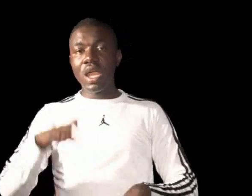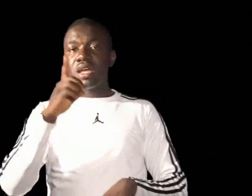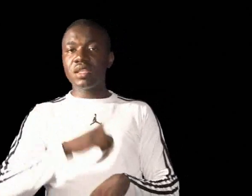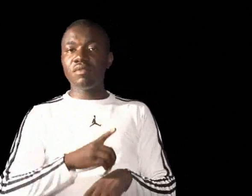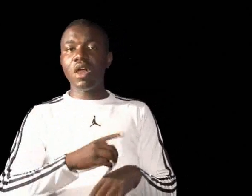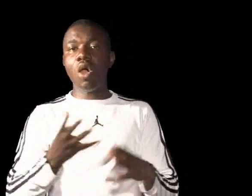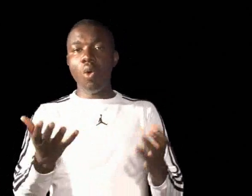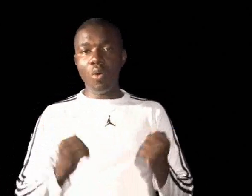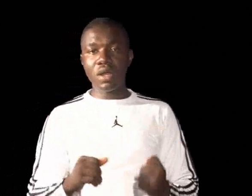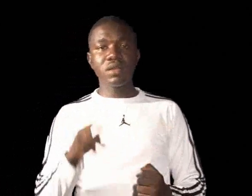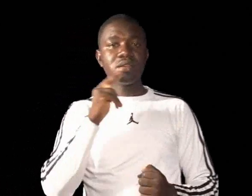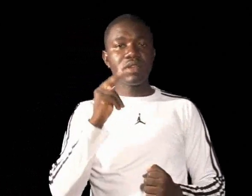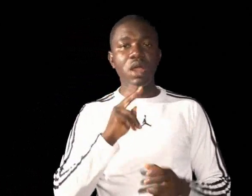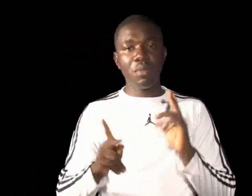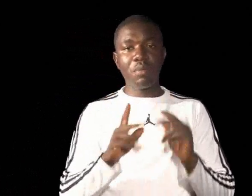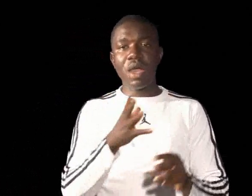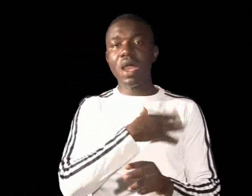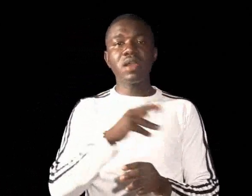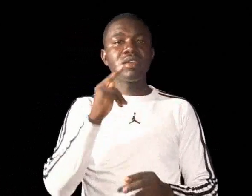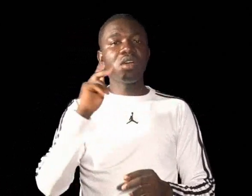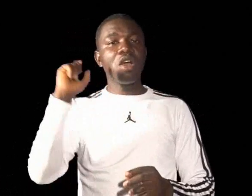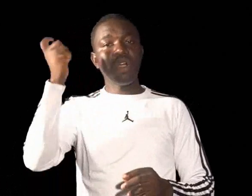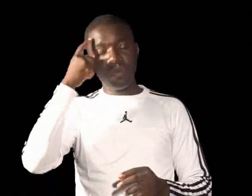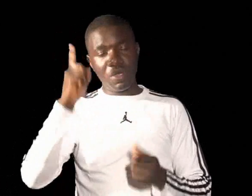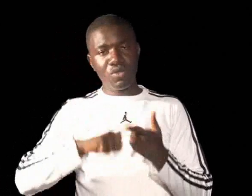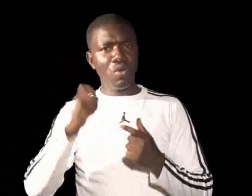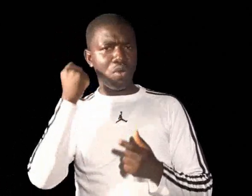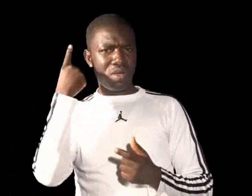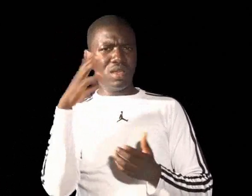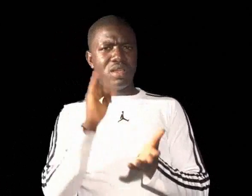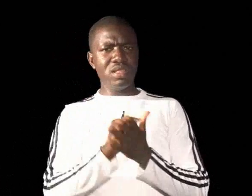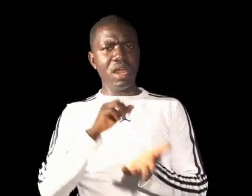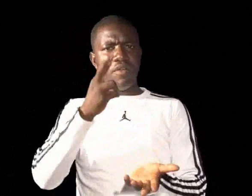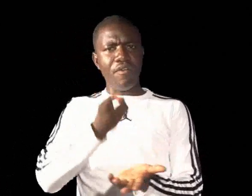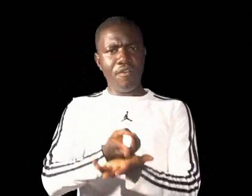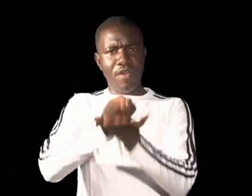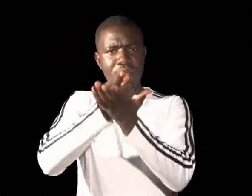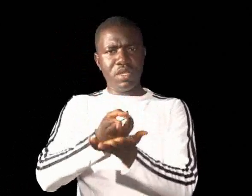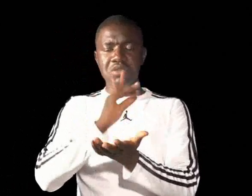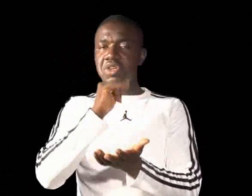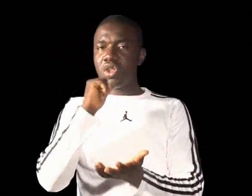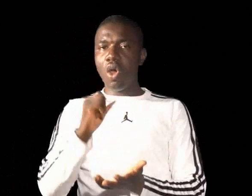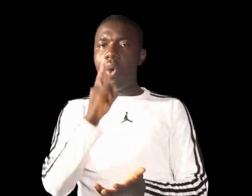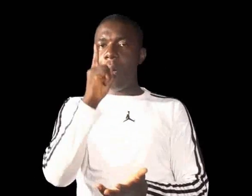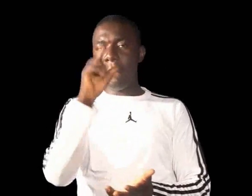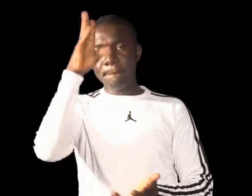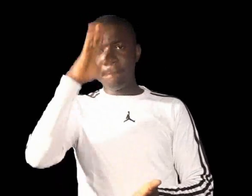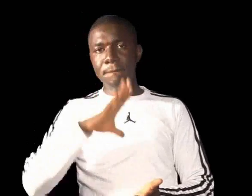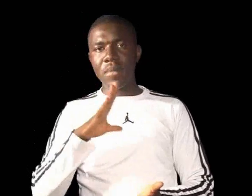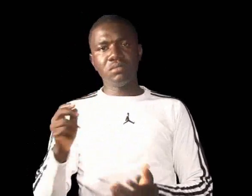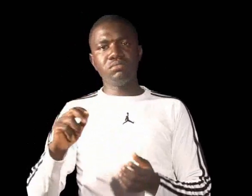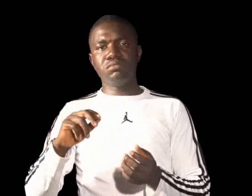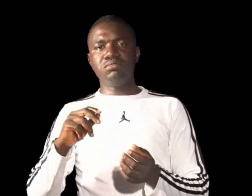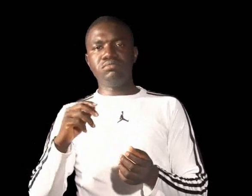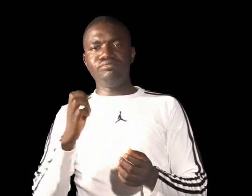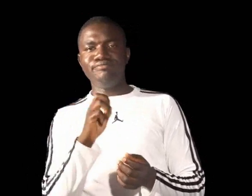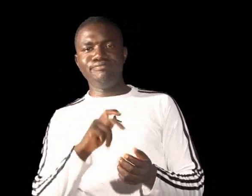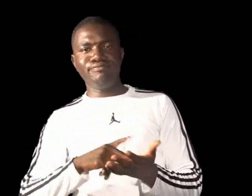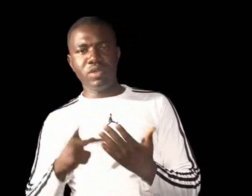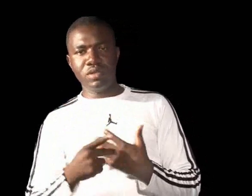David wants the Nigerian people and the Nigerian government to realize that rehabilitation is not a one-off event, accomplished by the